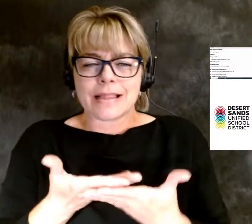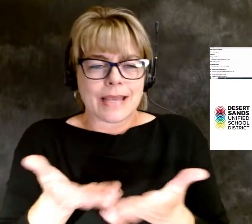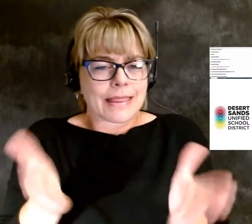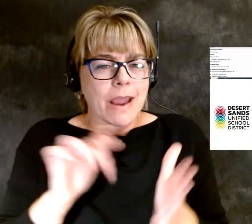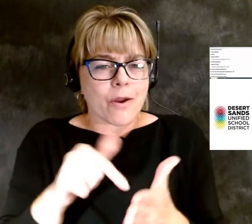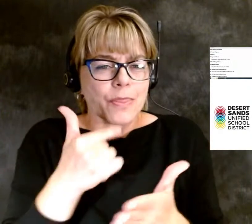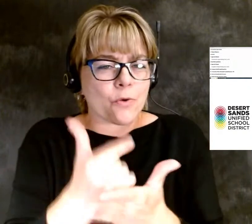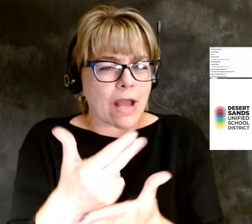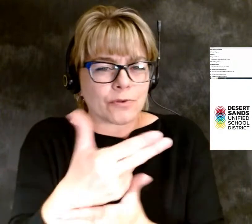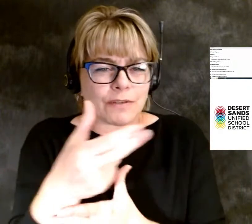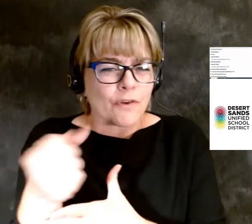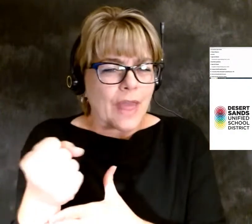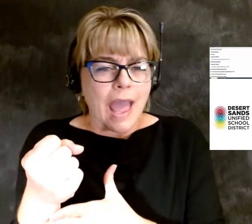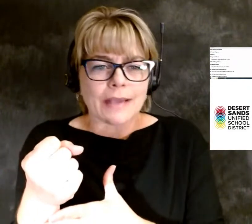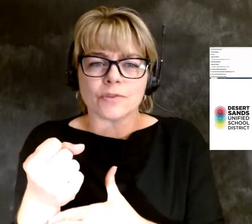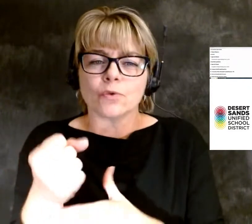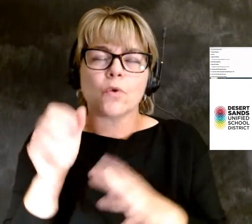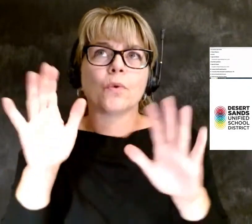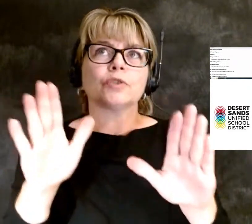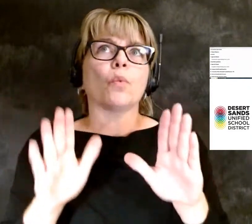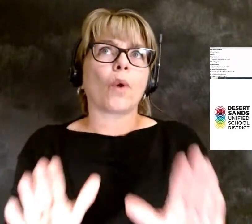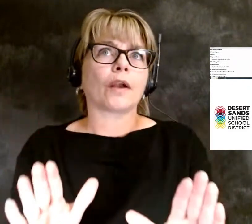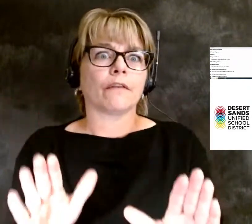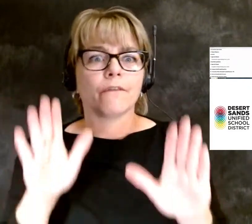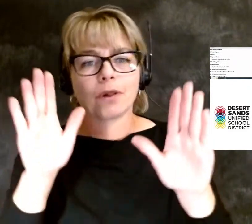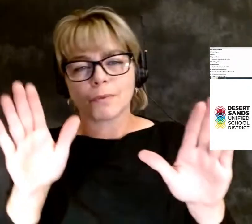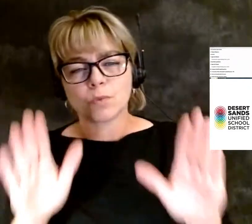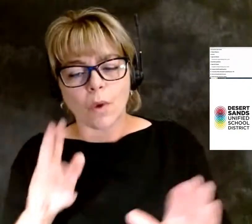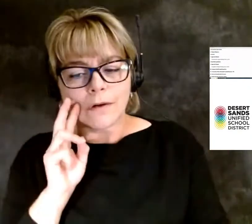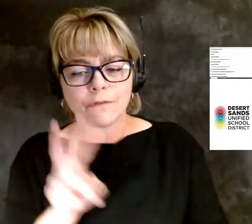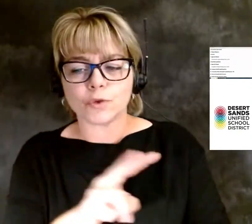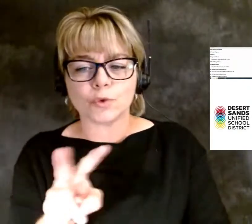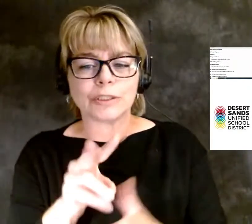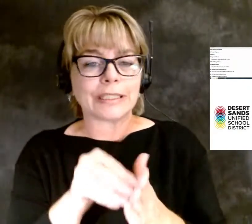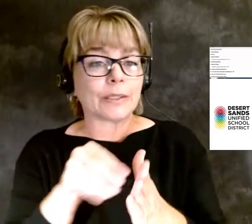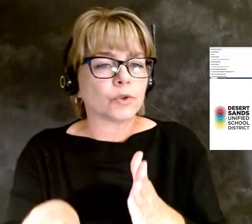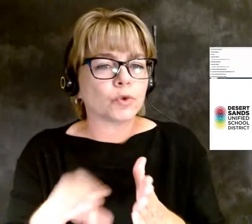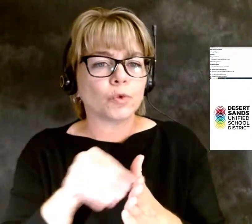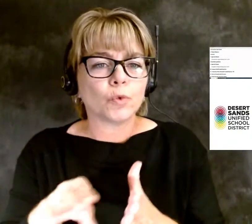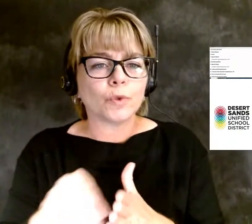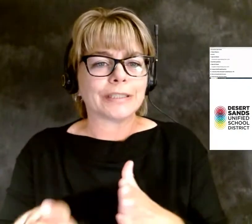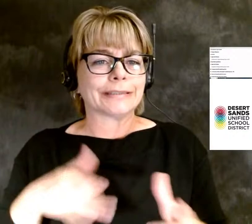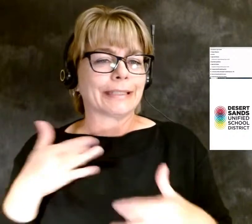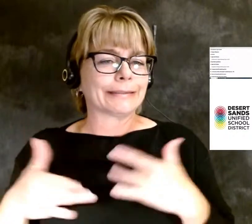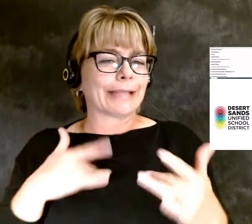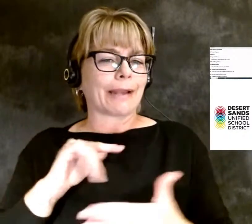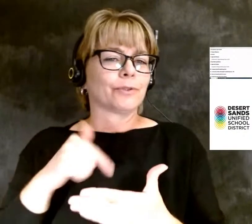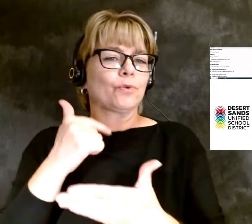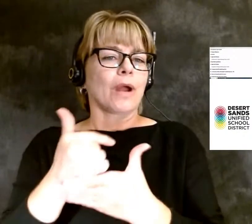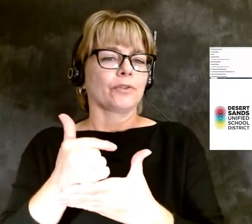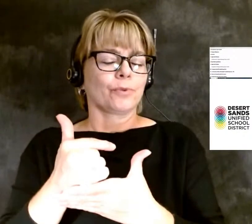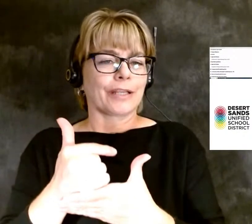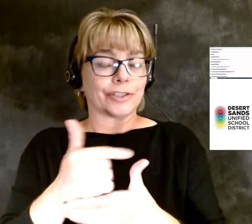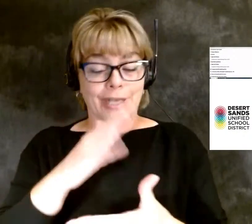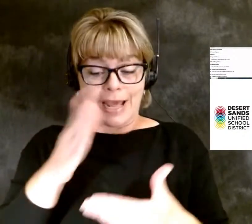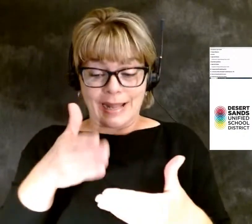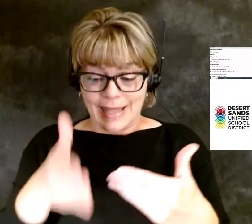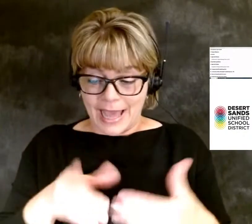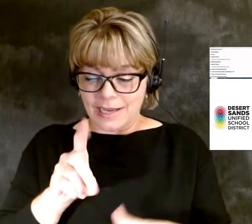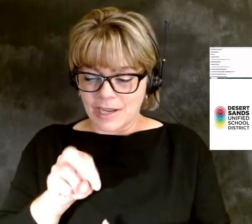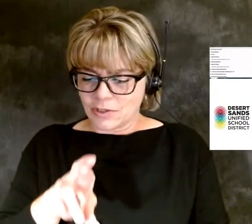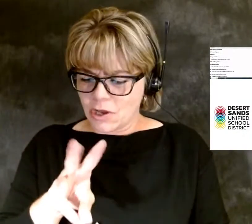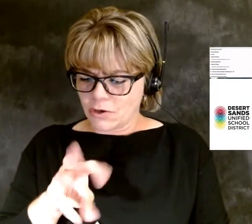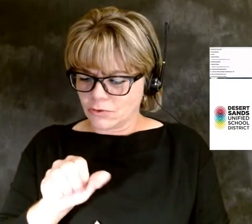them excited. And so from that end, graduation to, I went with Dr. Watson to